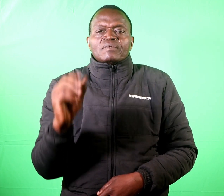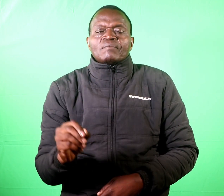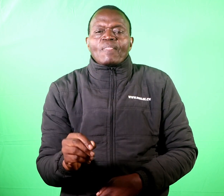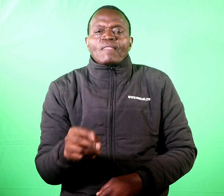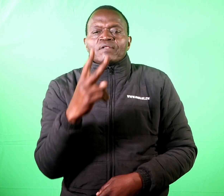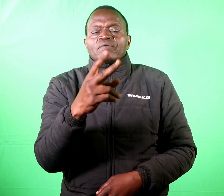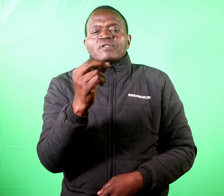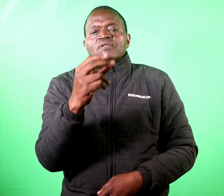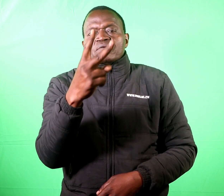2023